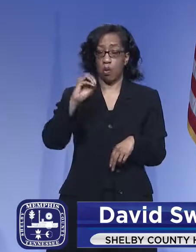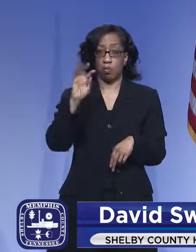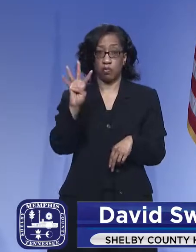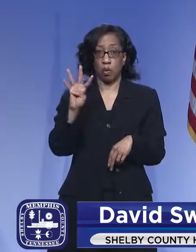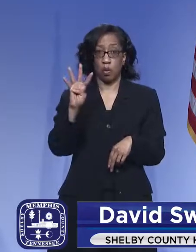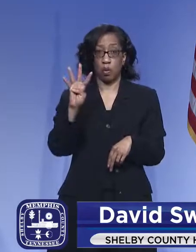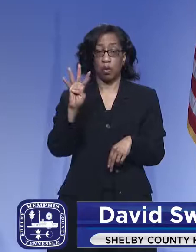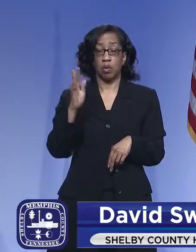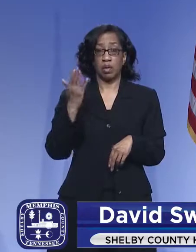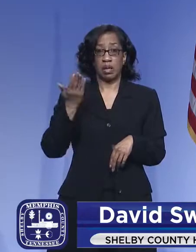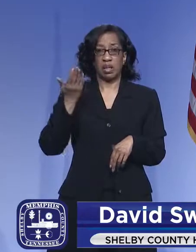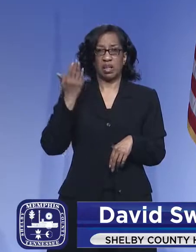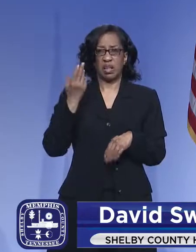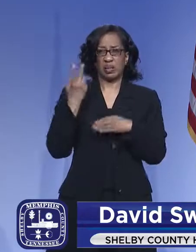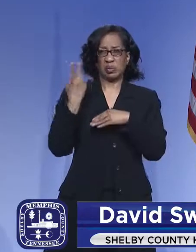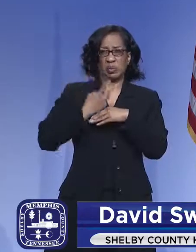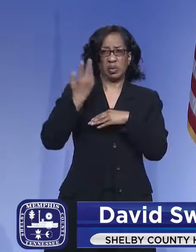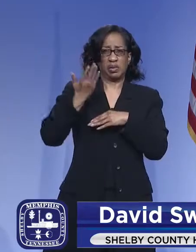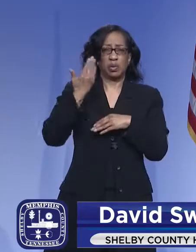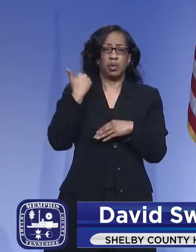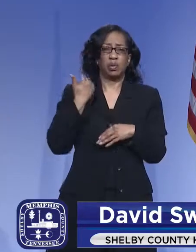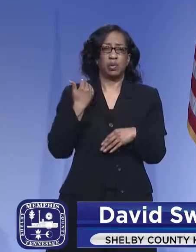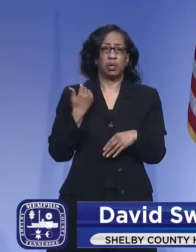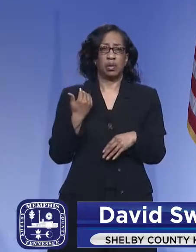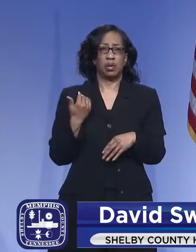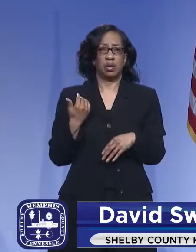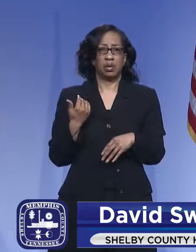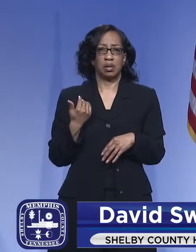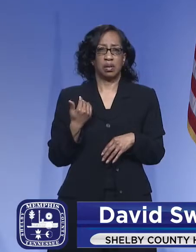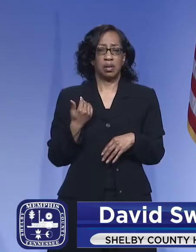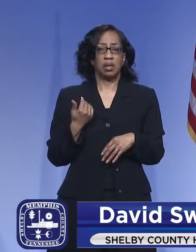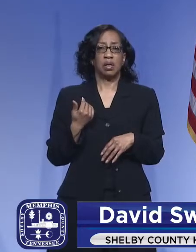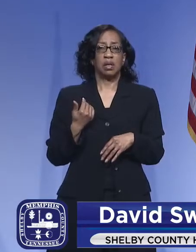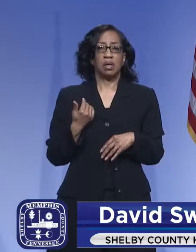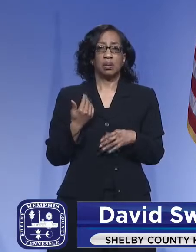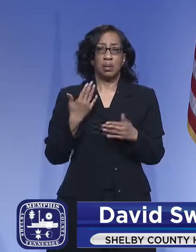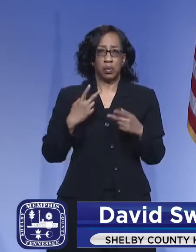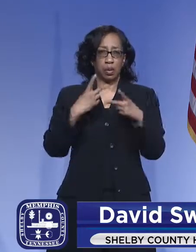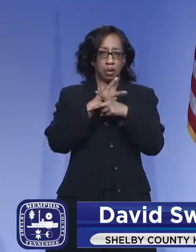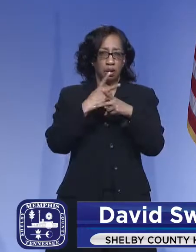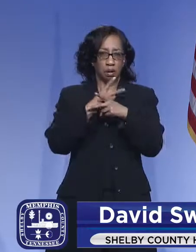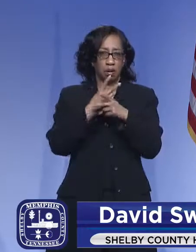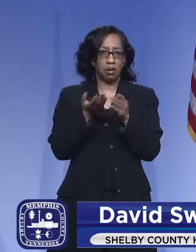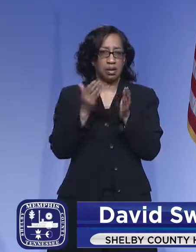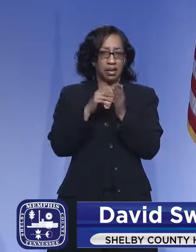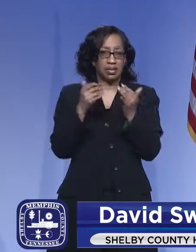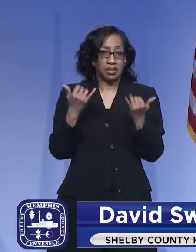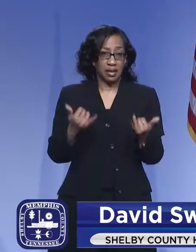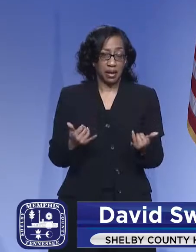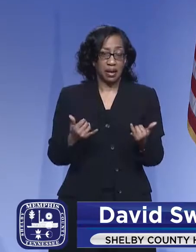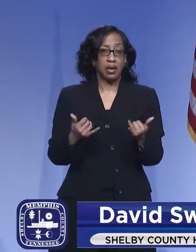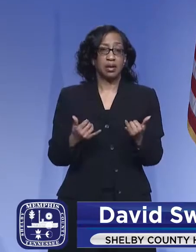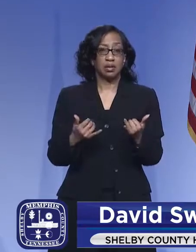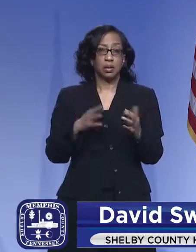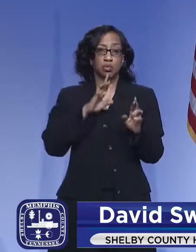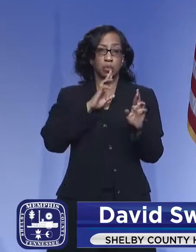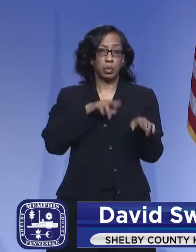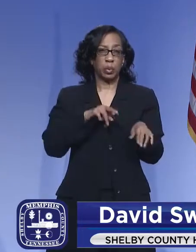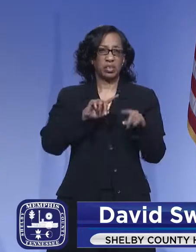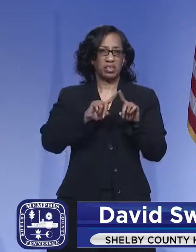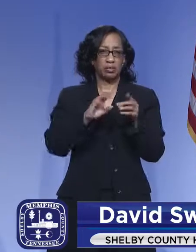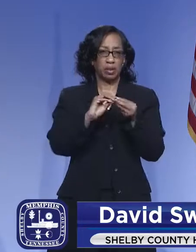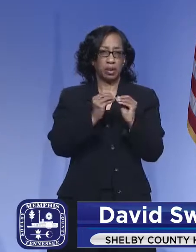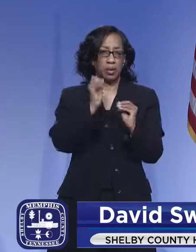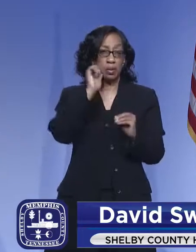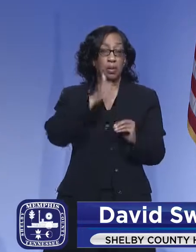it was calculated a couple days ago, it may be recalculated today. And so we may have a slightly different R naught reported tomorrow, but